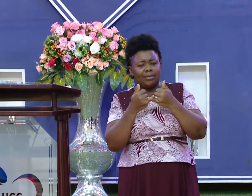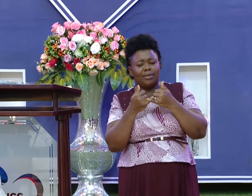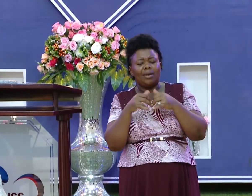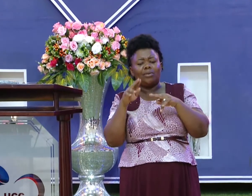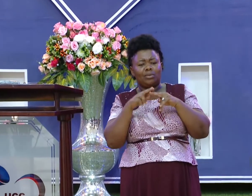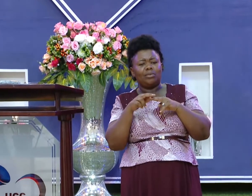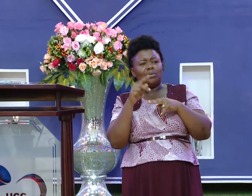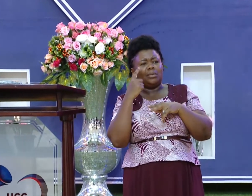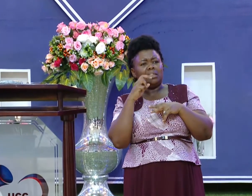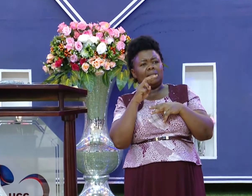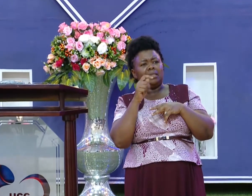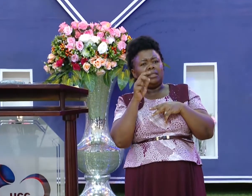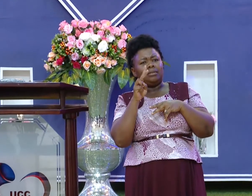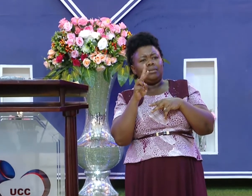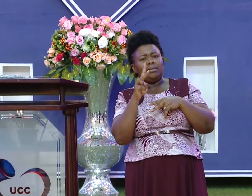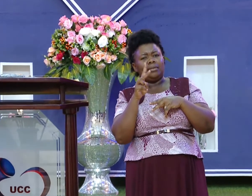I could watch the TV.